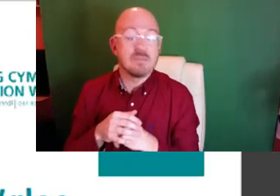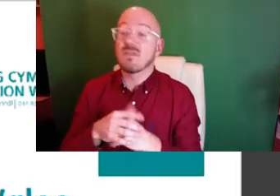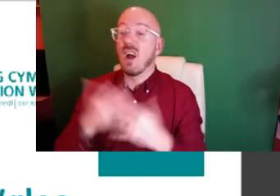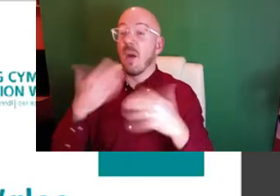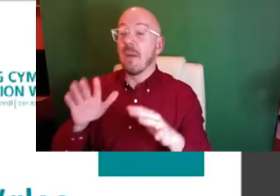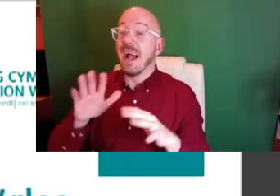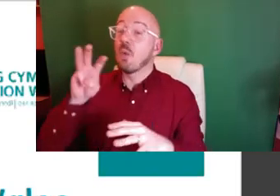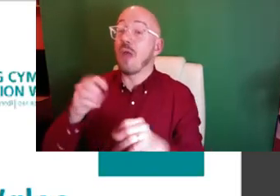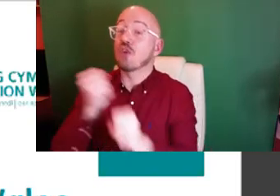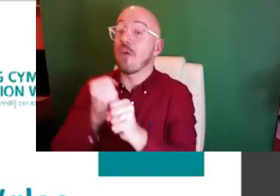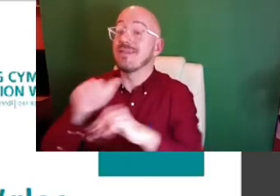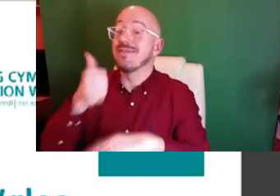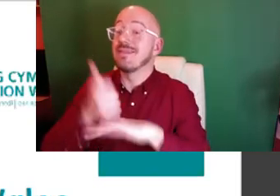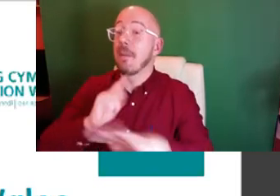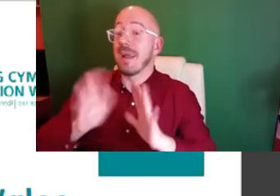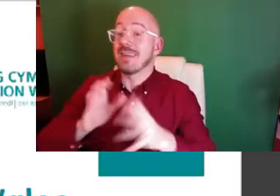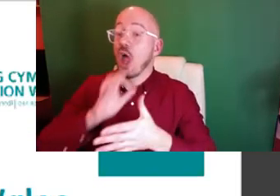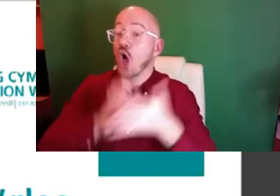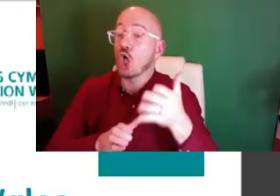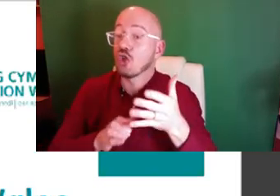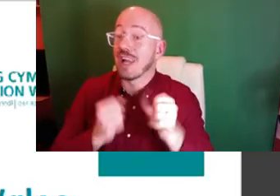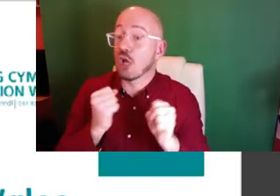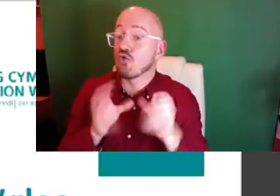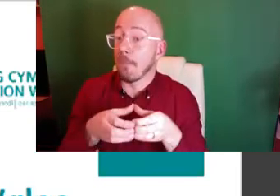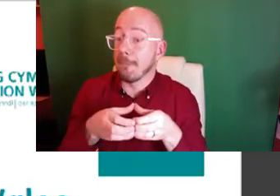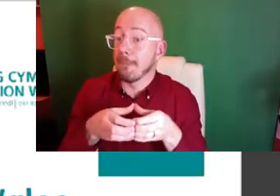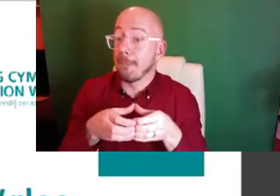other languages, translanguaging strategies.